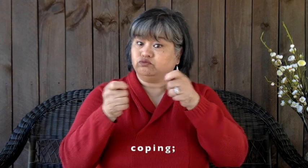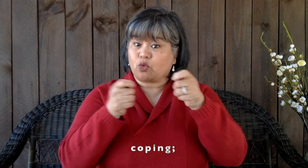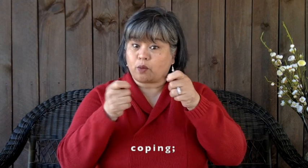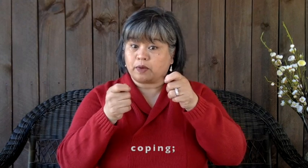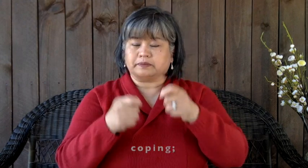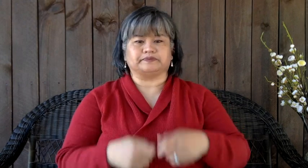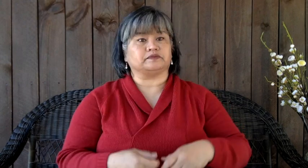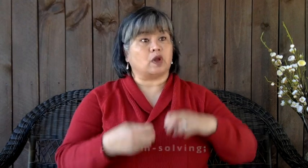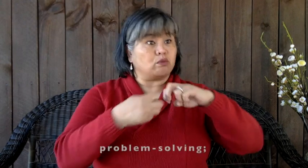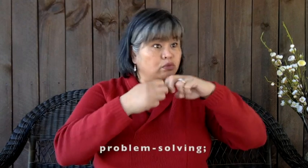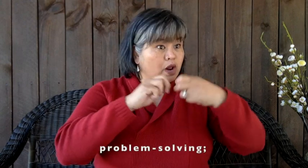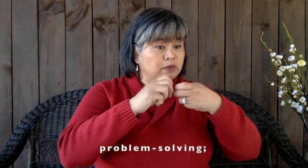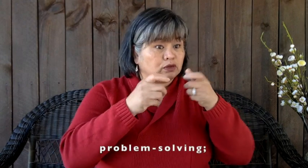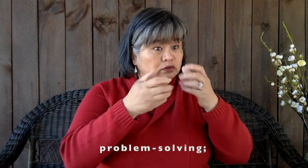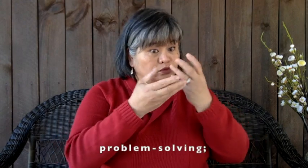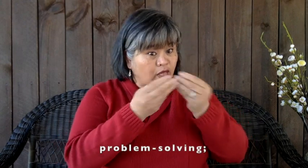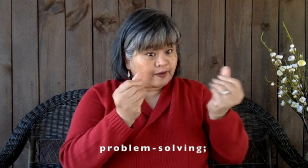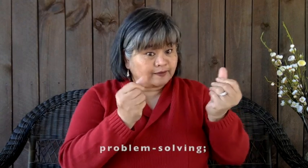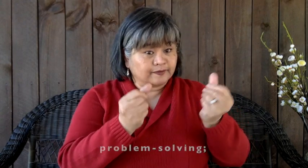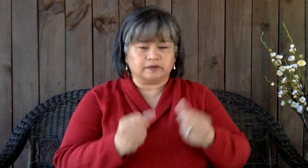coping, problem solving,